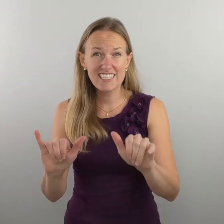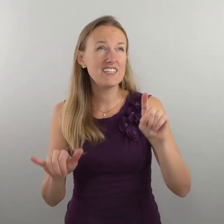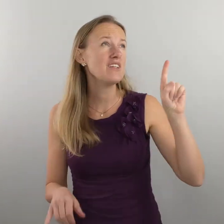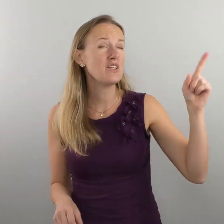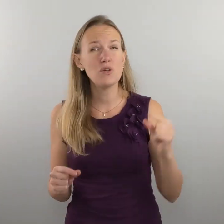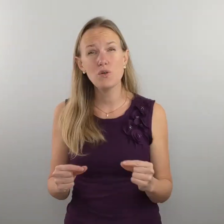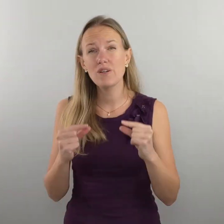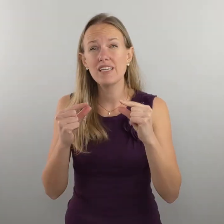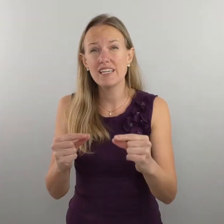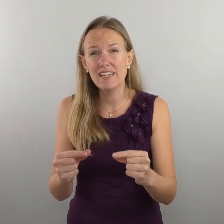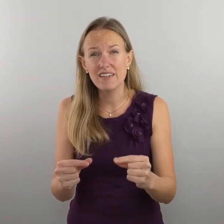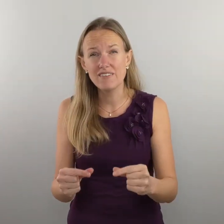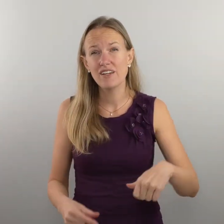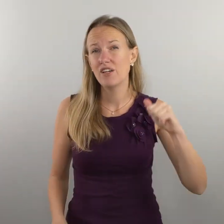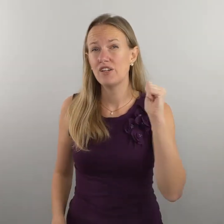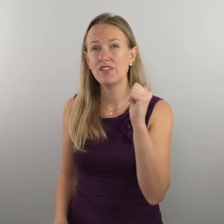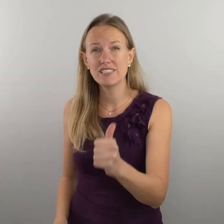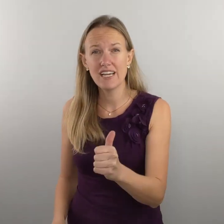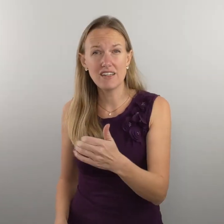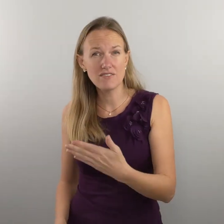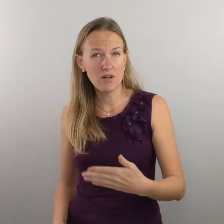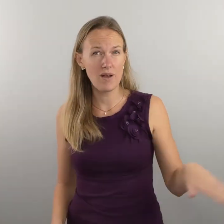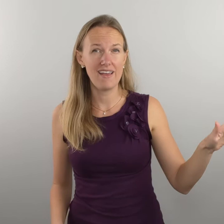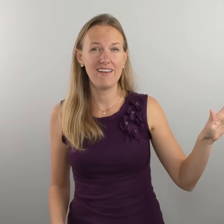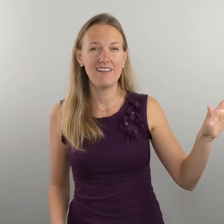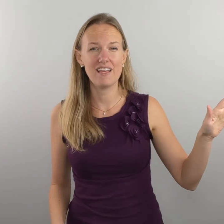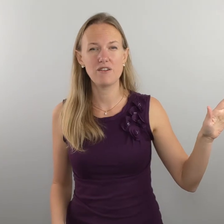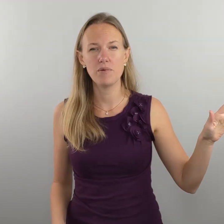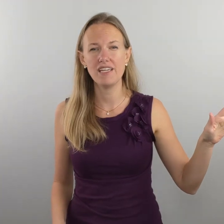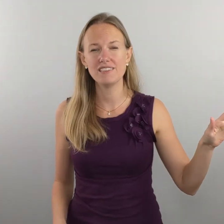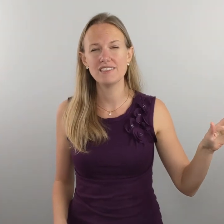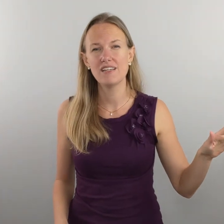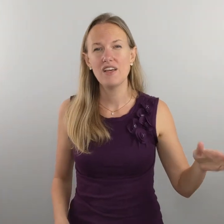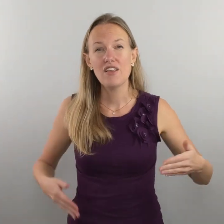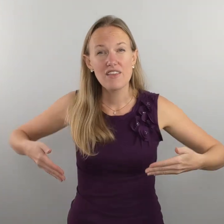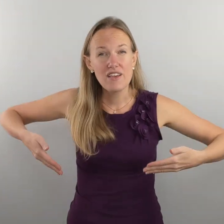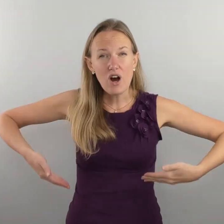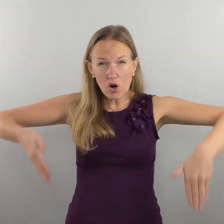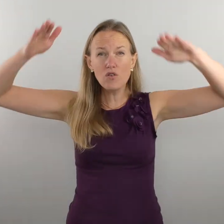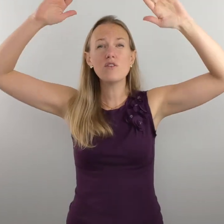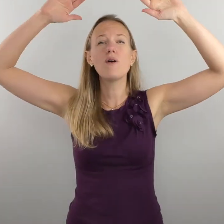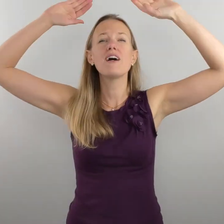Still you give yourself away. And then it repeats, the